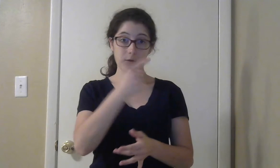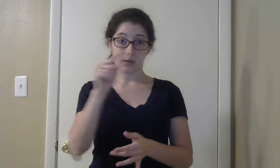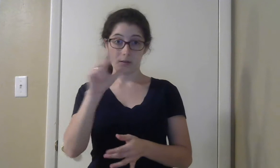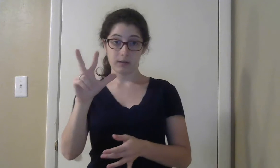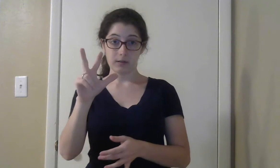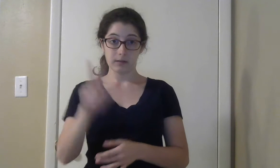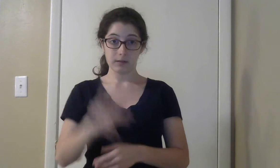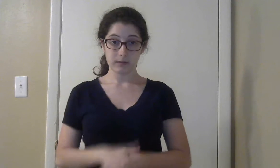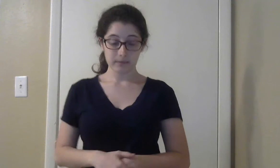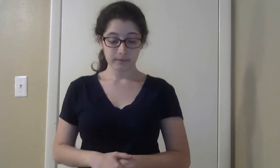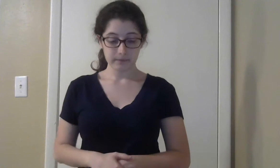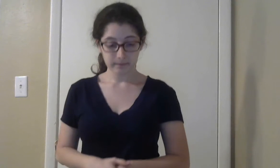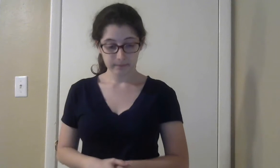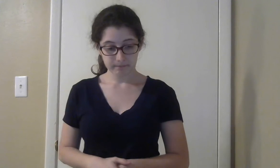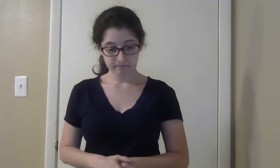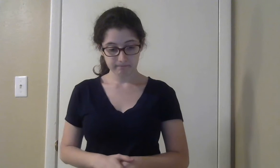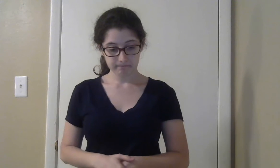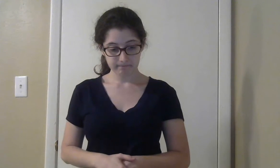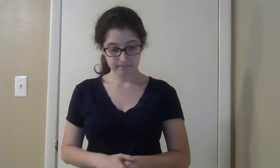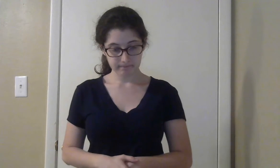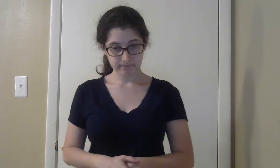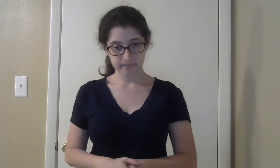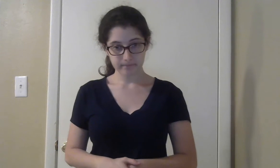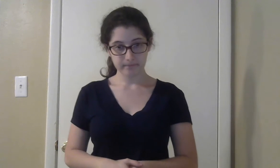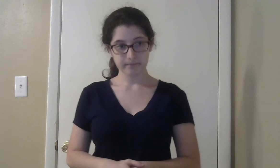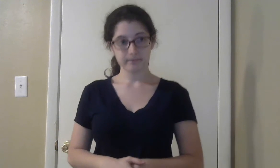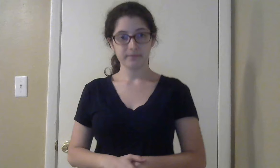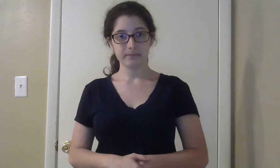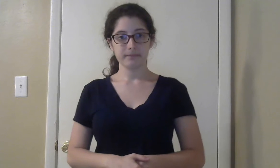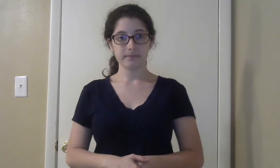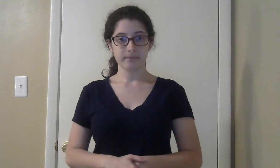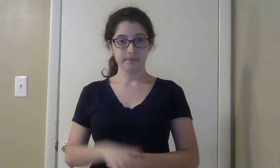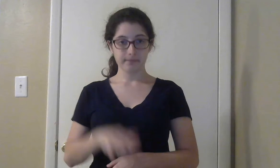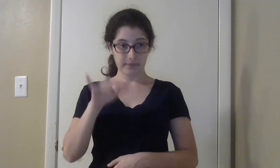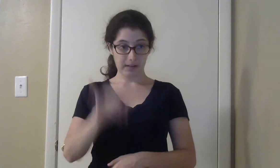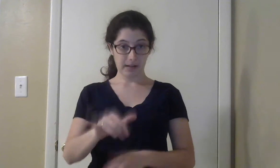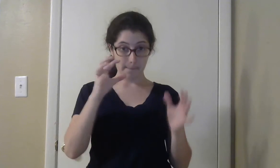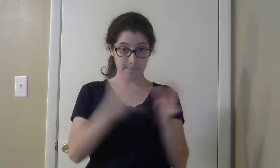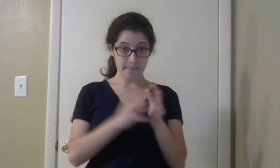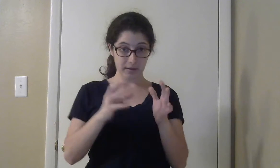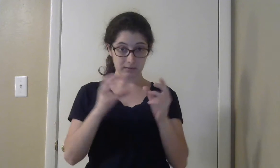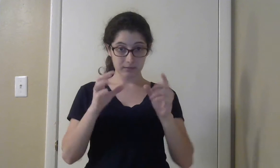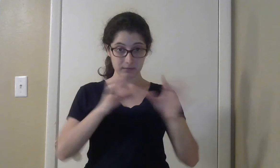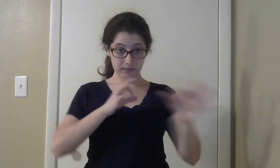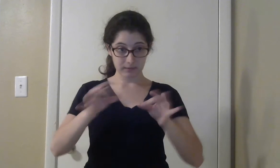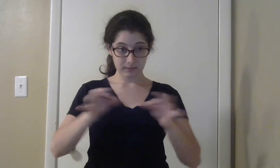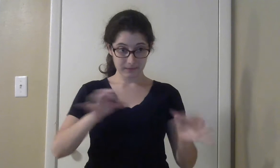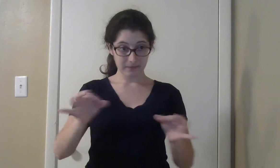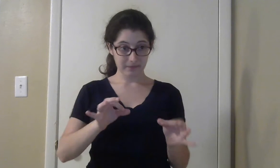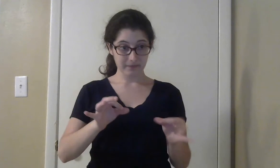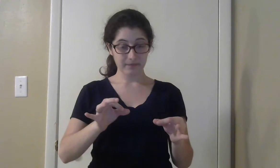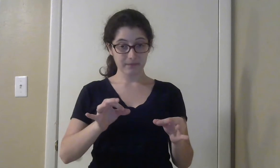this beautiful illustration of how fasting became instrumental in the shaping or